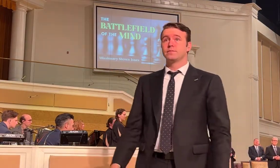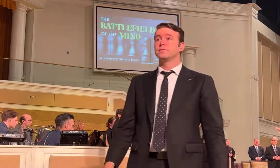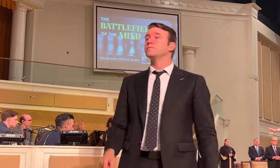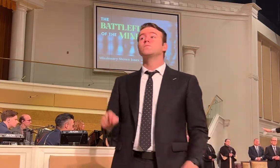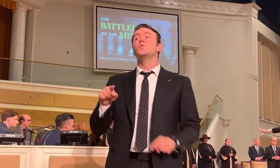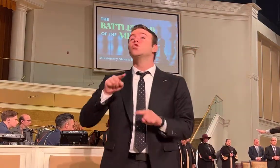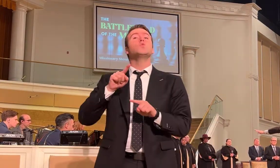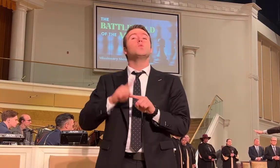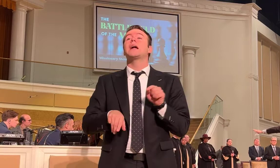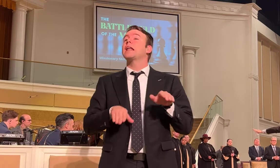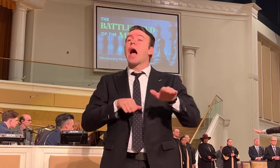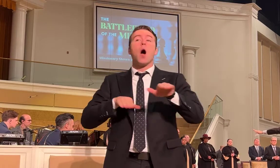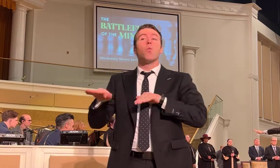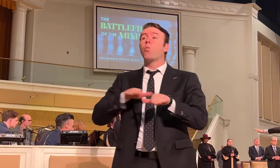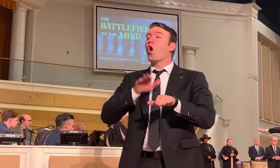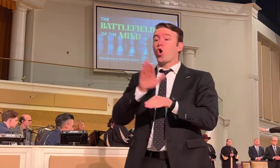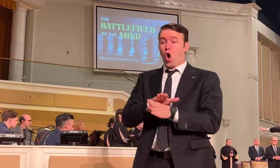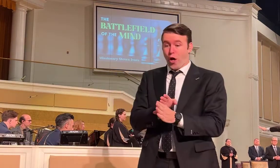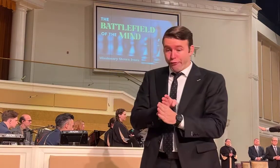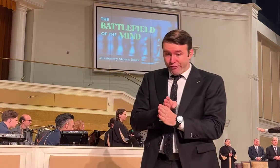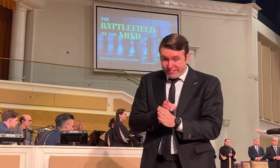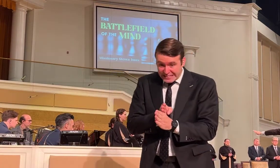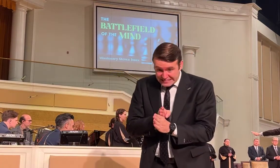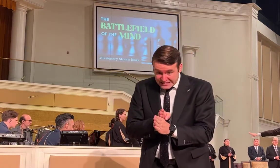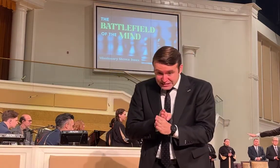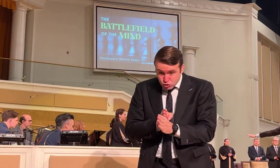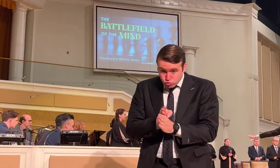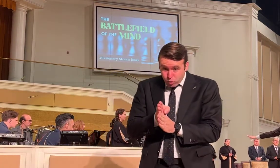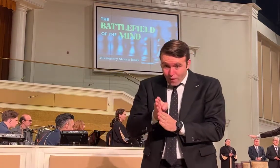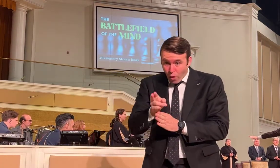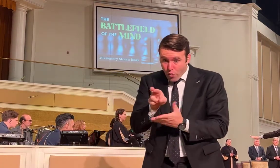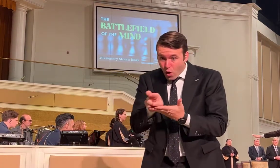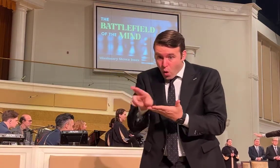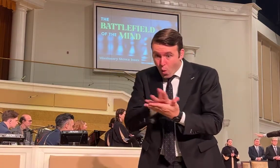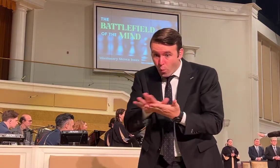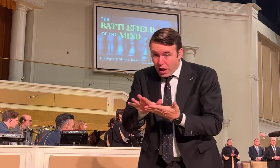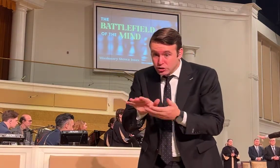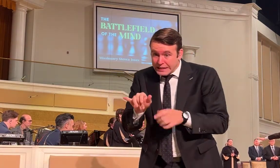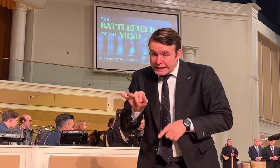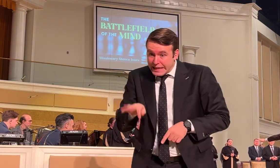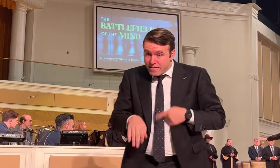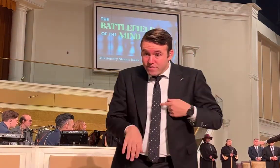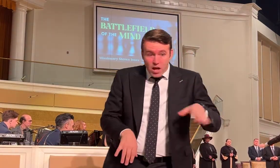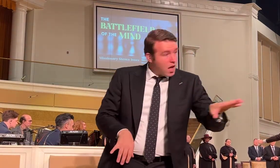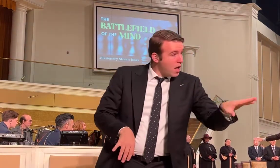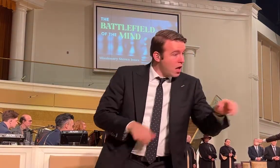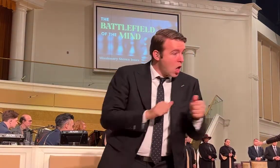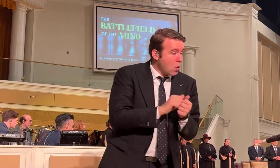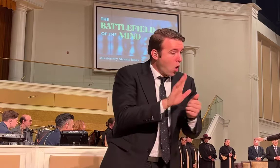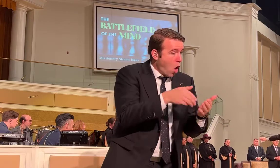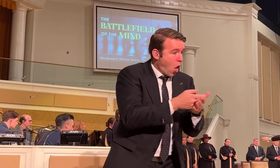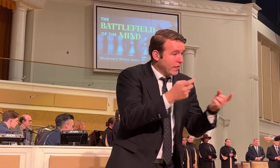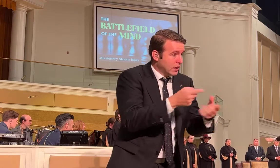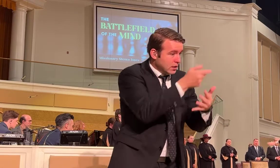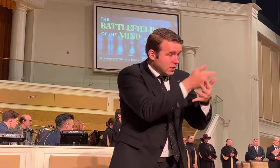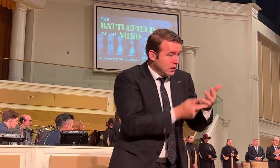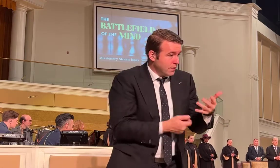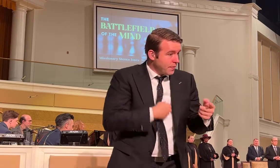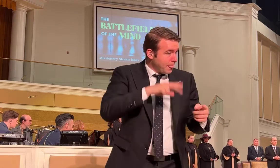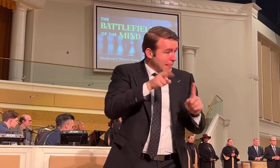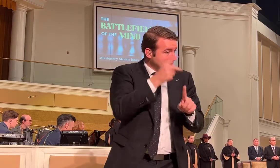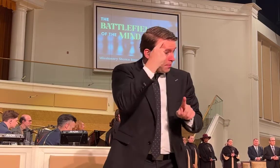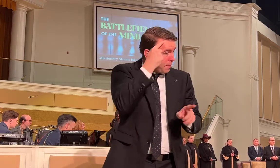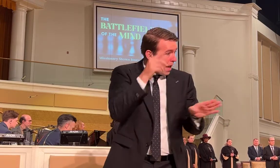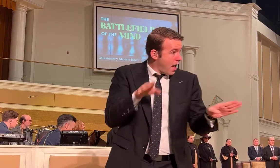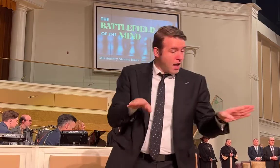You cannot walk on the straight and the narrow path of righteousness if you're double-minded in all of your ways.